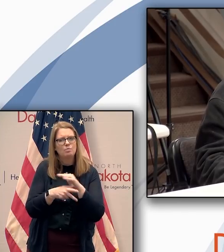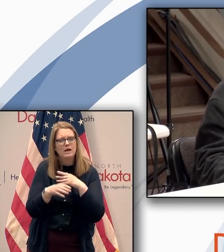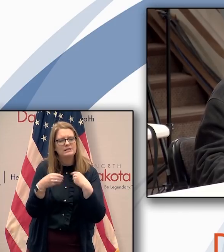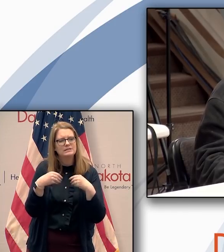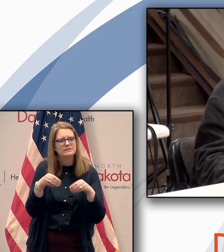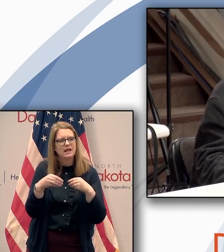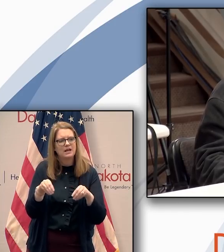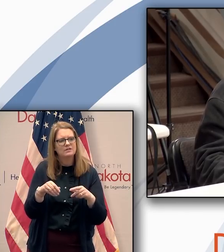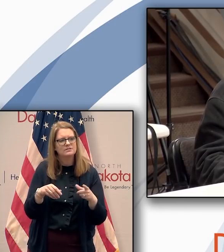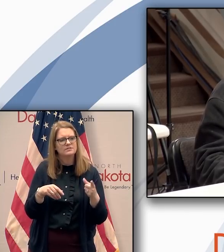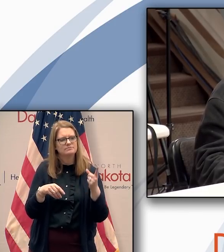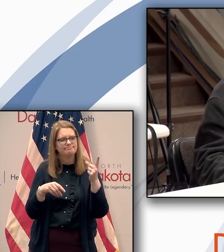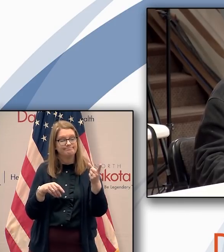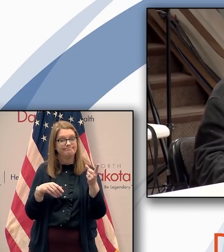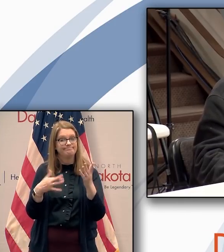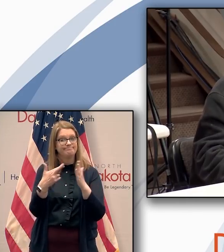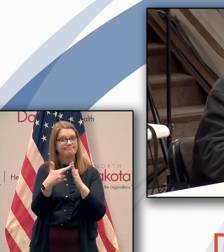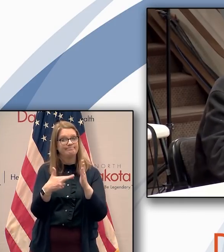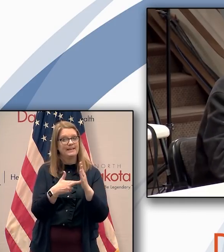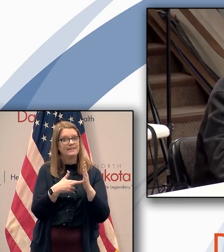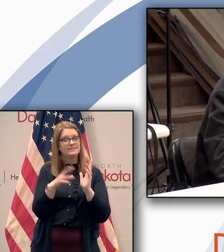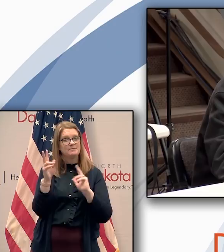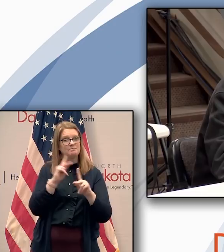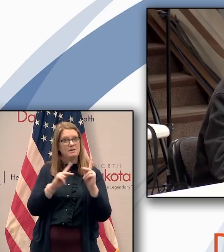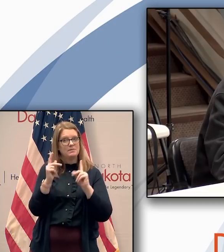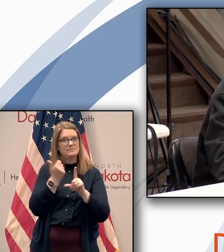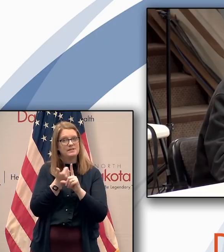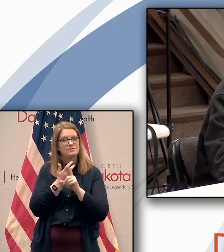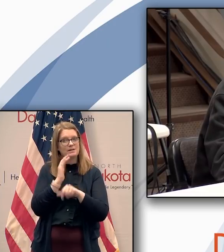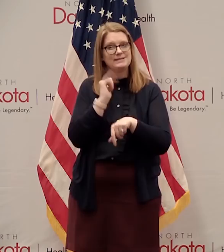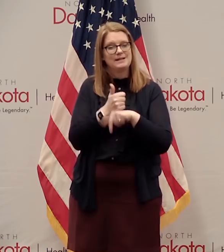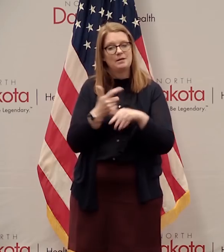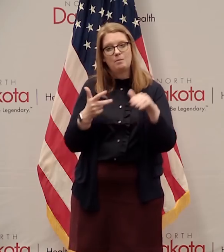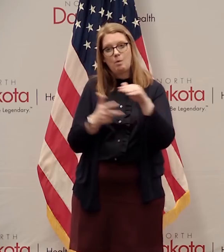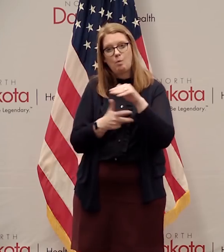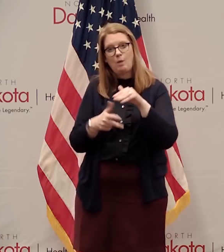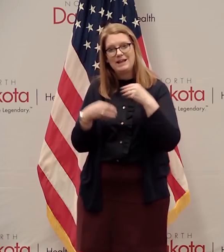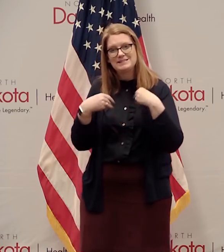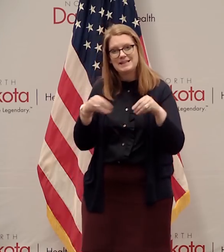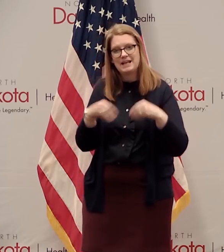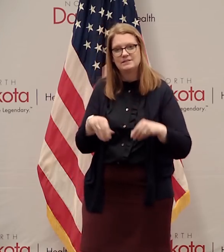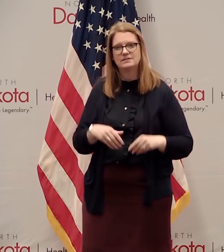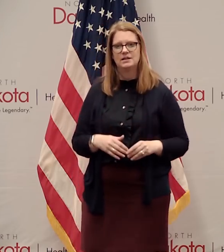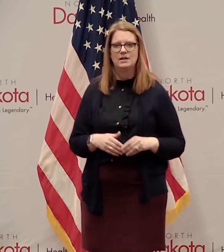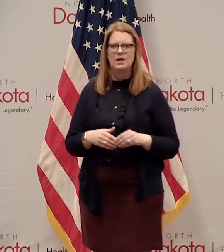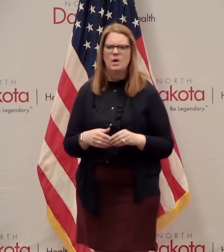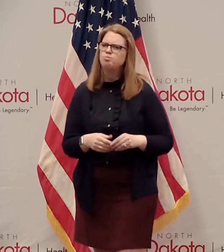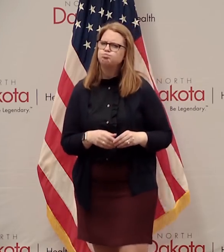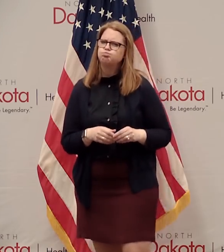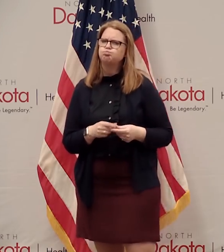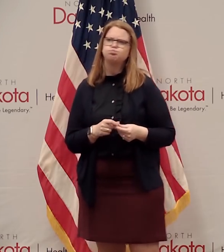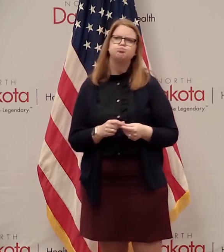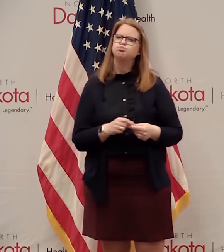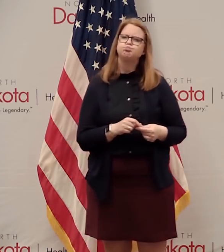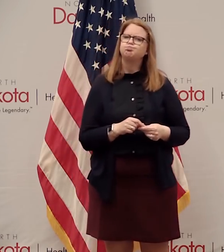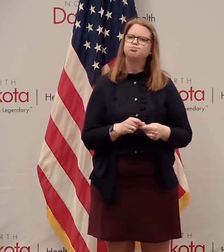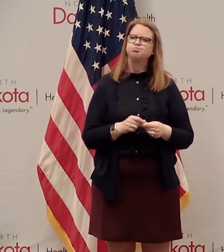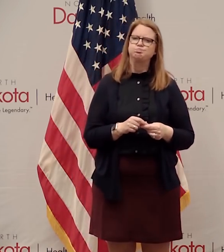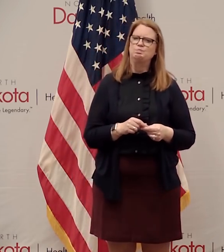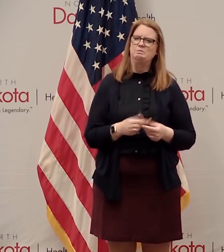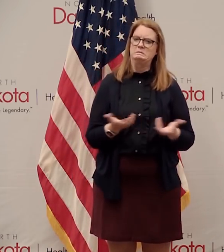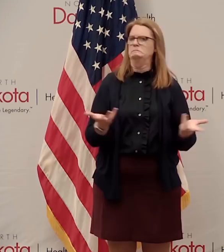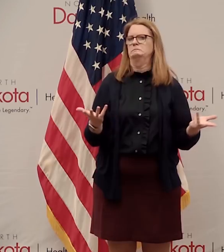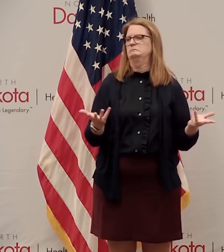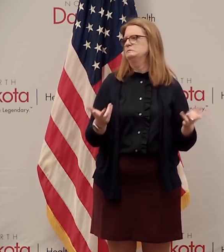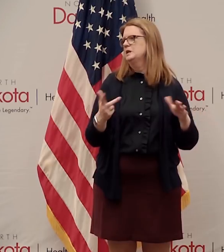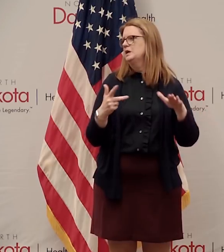So do you have any guidelines for people who want to hold rummage sales? Wow, have not given any consideration